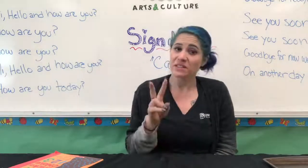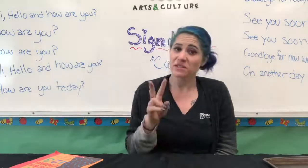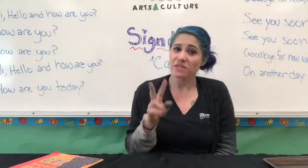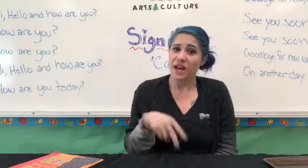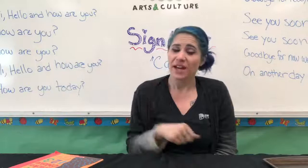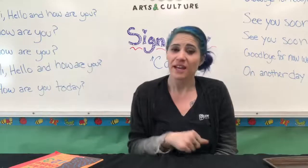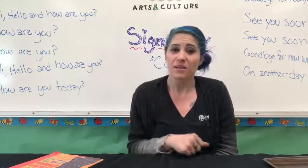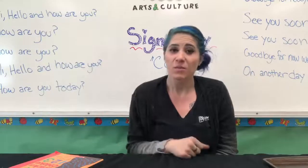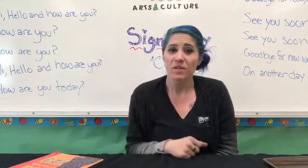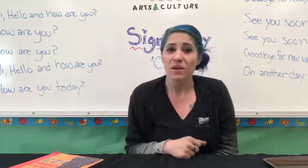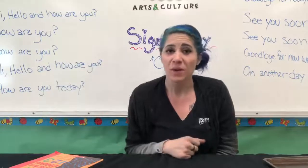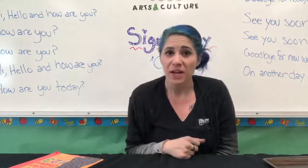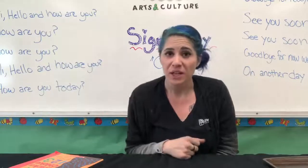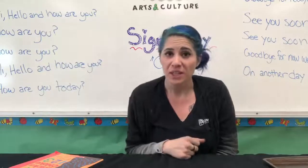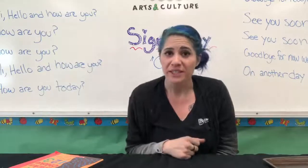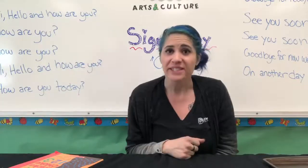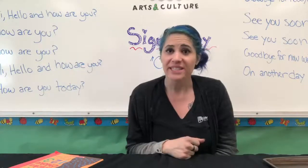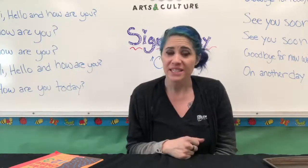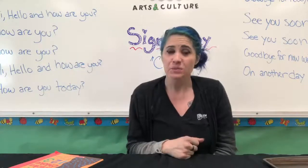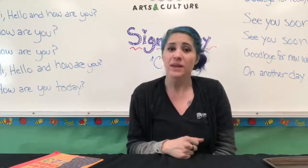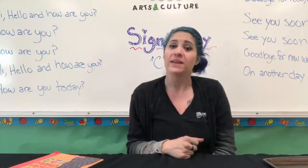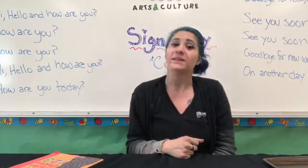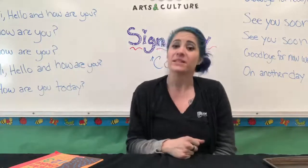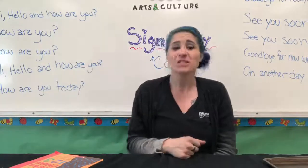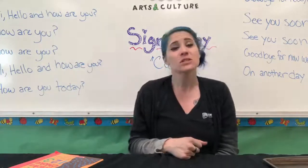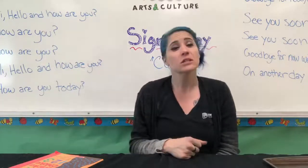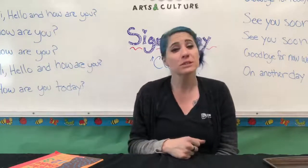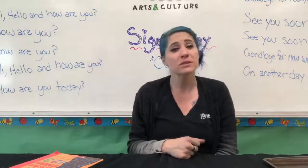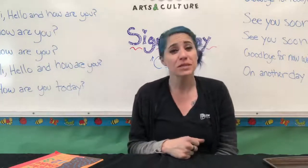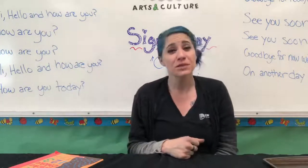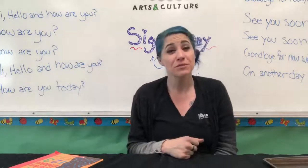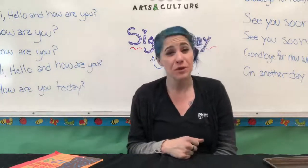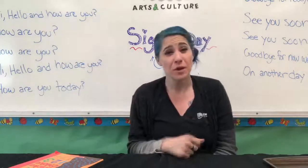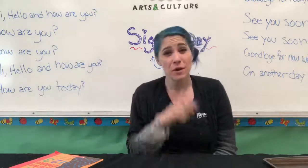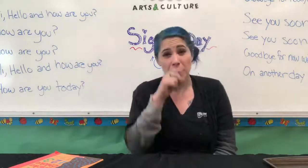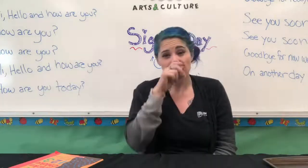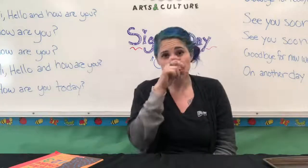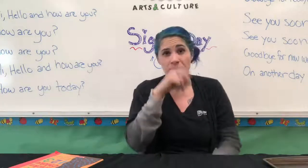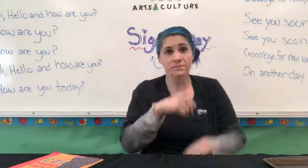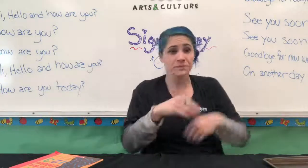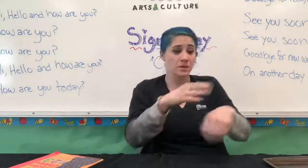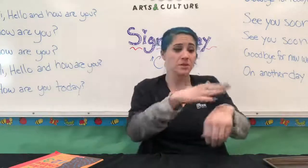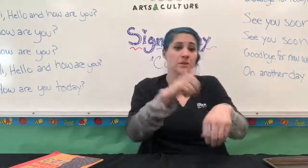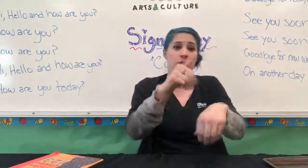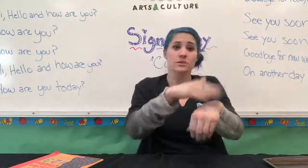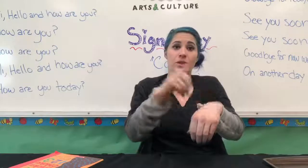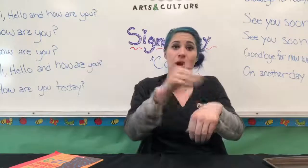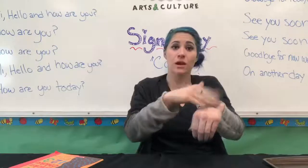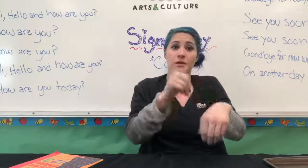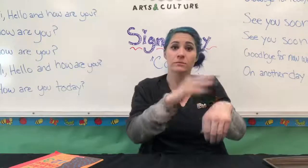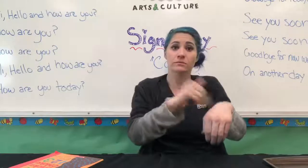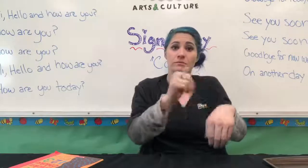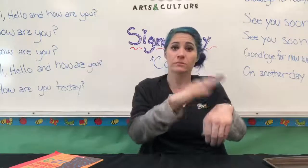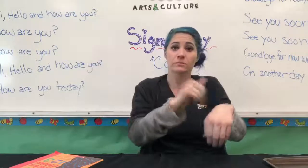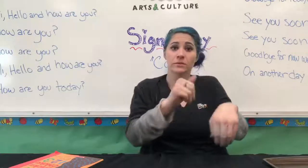do dog, and the one that we're gonna learn is this way, because it's just a little bit easier for younger ones. Dog.